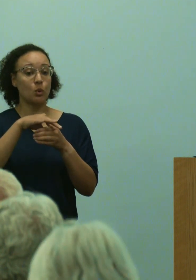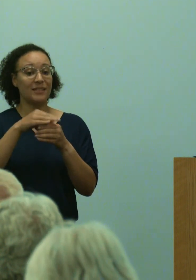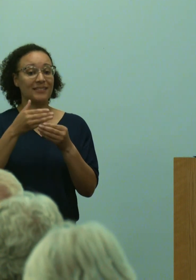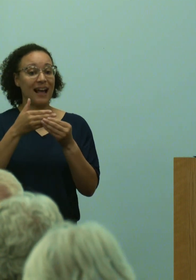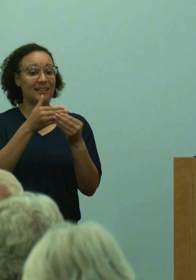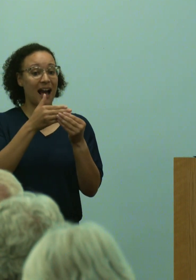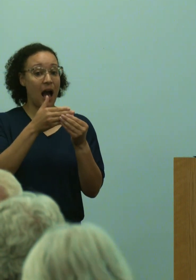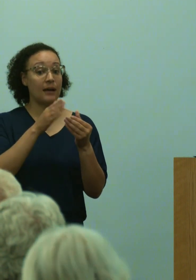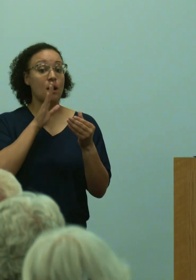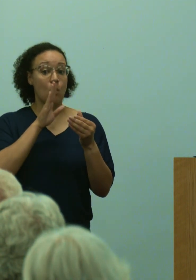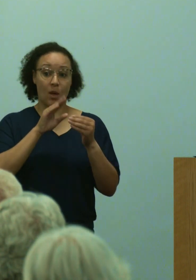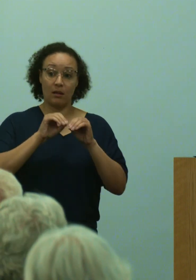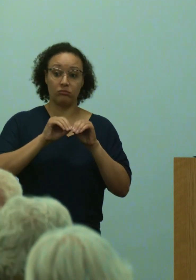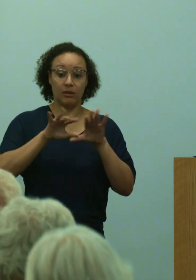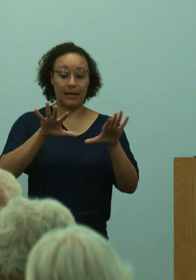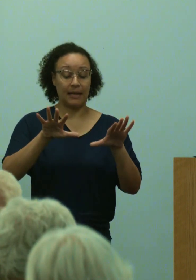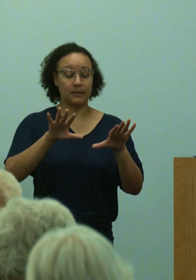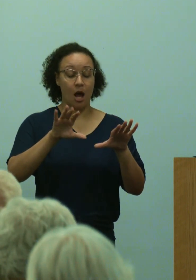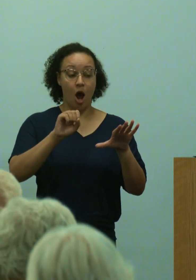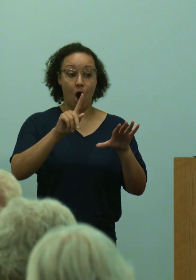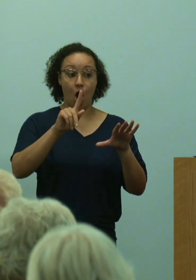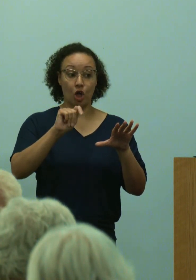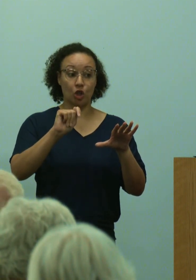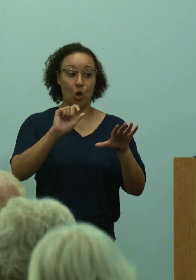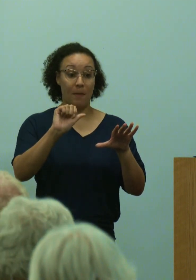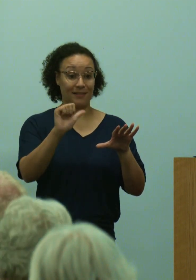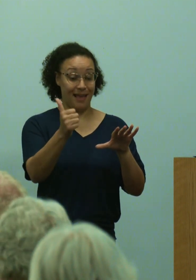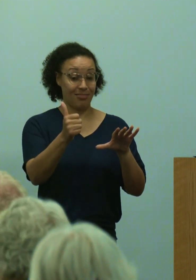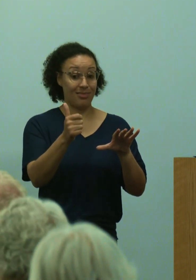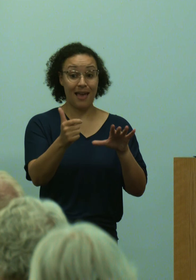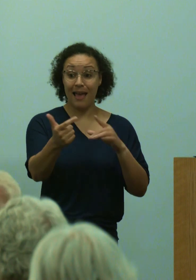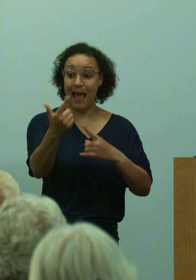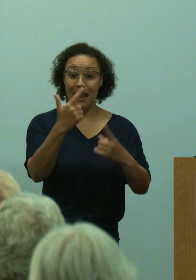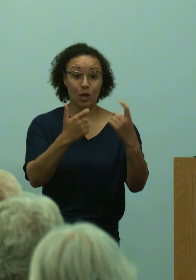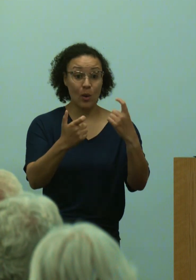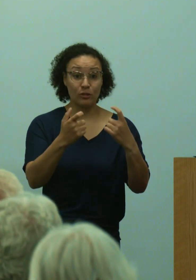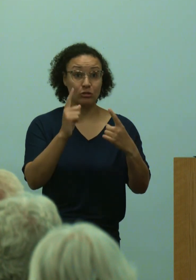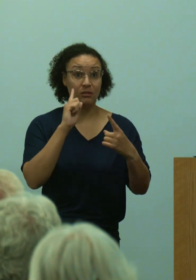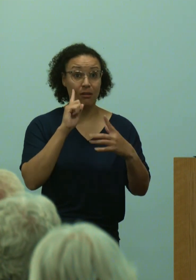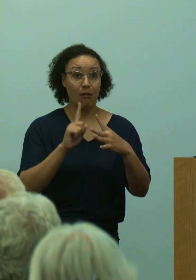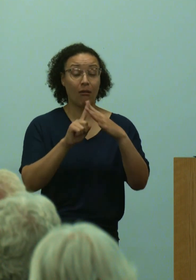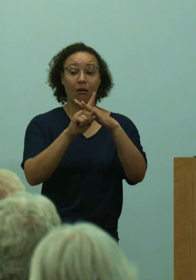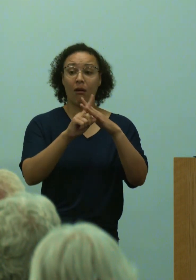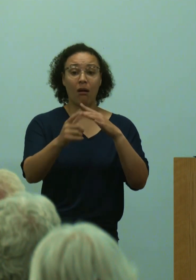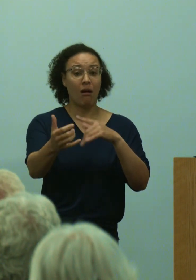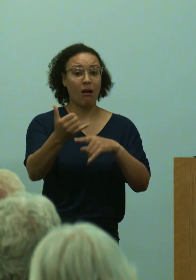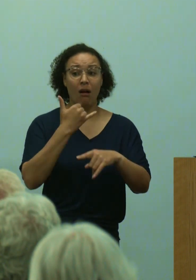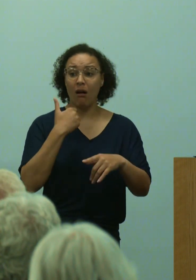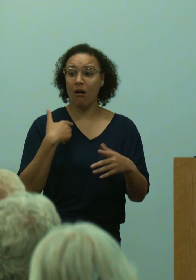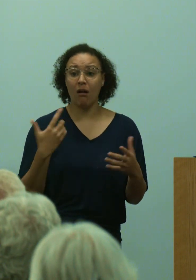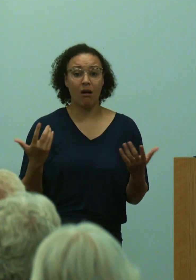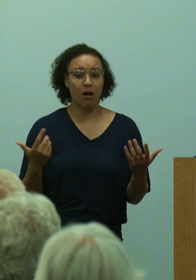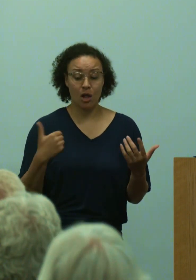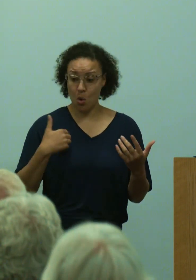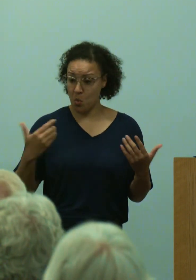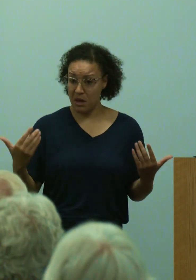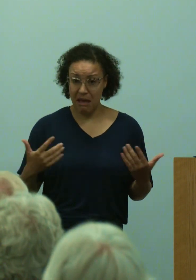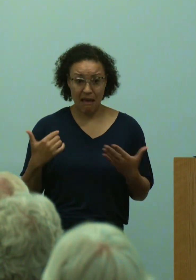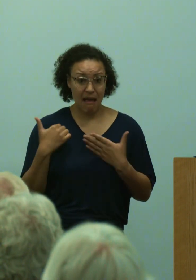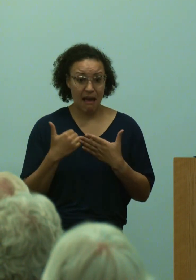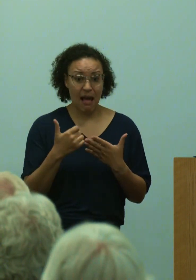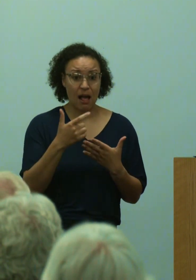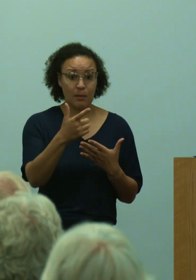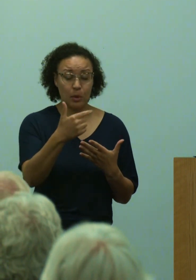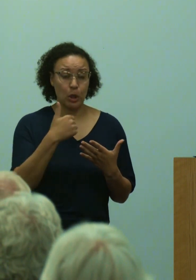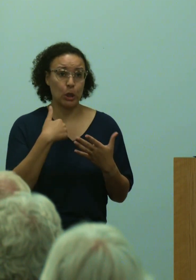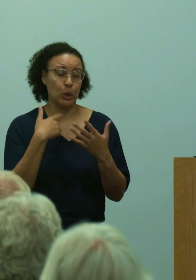10th. And as always, if you have questions, please call the League. We are your League. We are here to help you to navigate